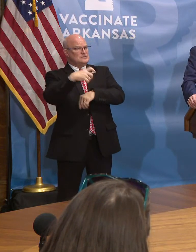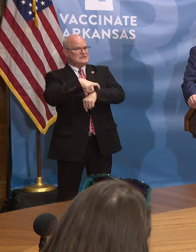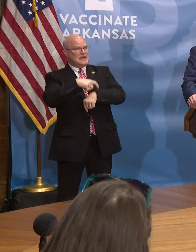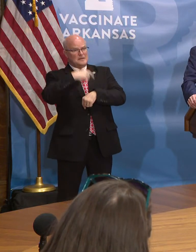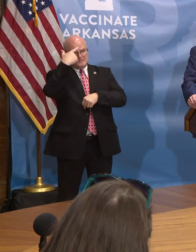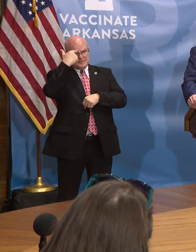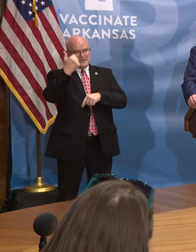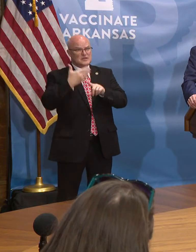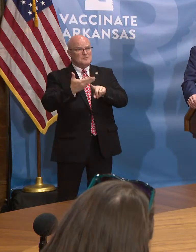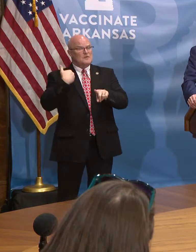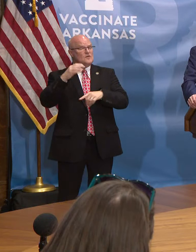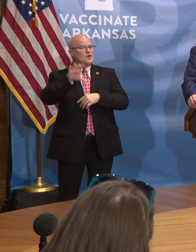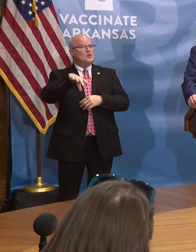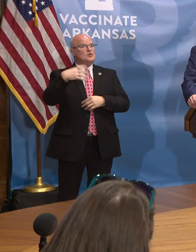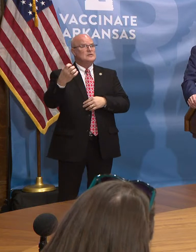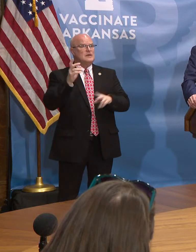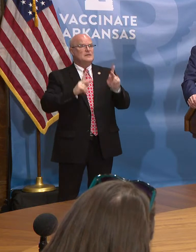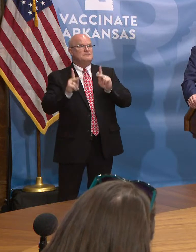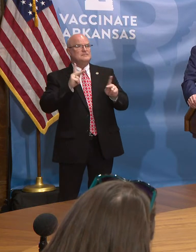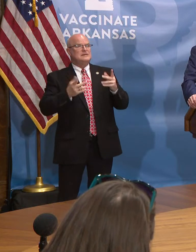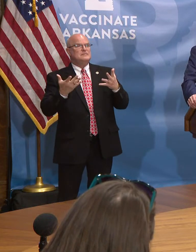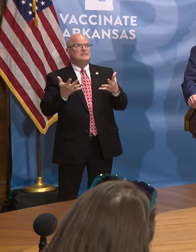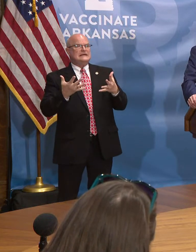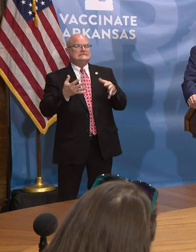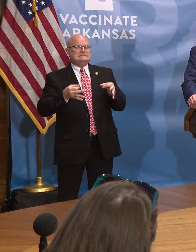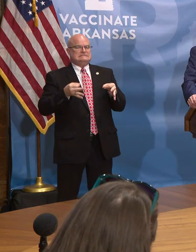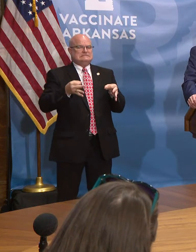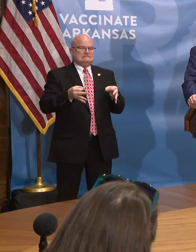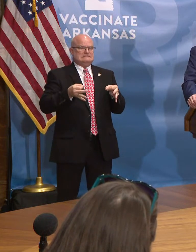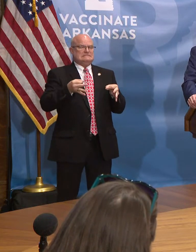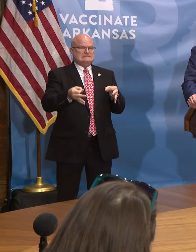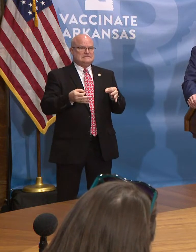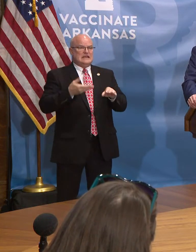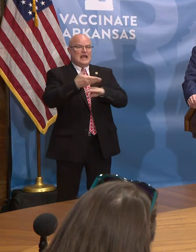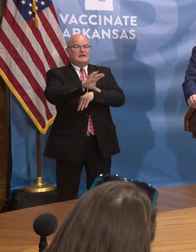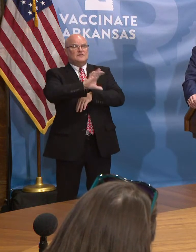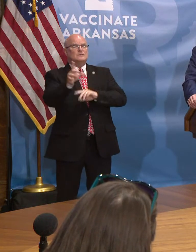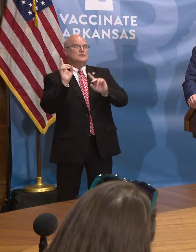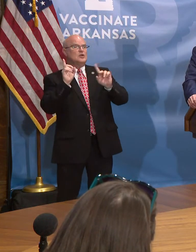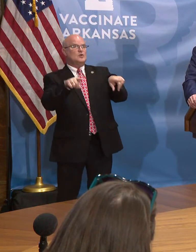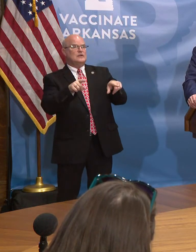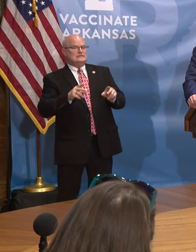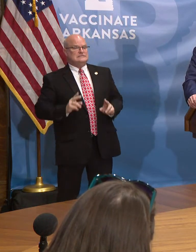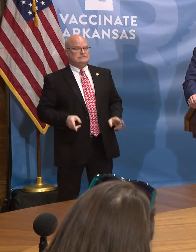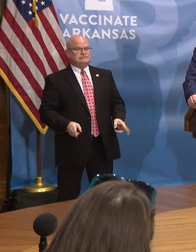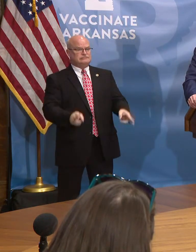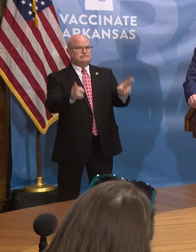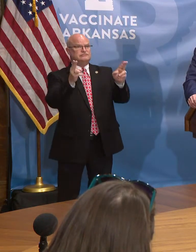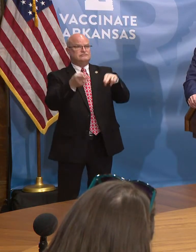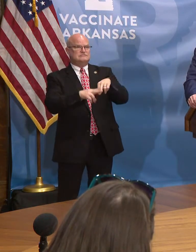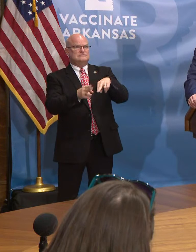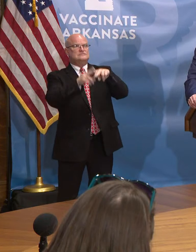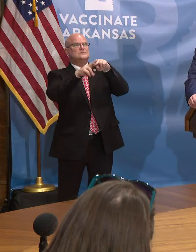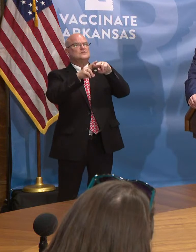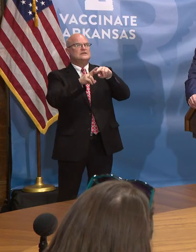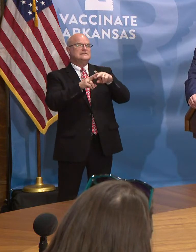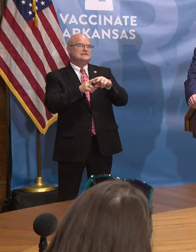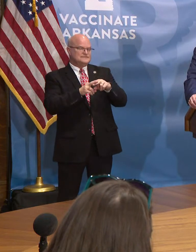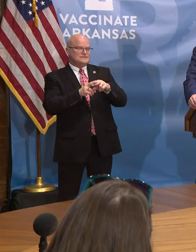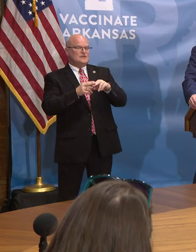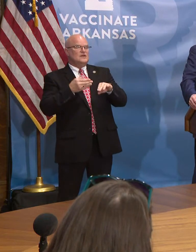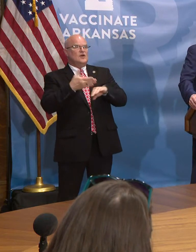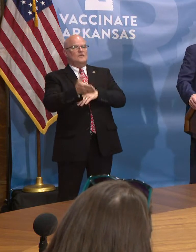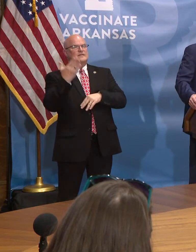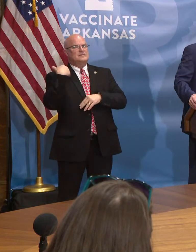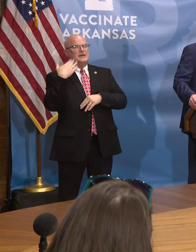because before Christmas people might delay going in. After Christmas they go in. There's a rush. We saw an increase significantly